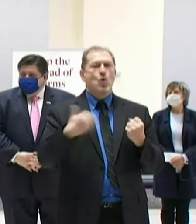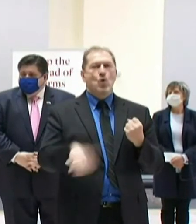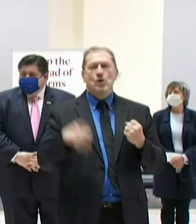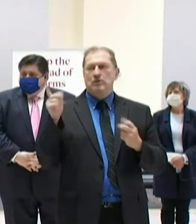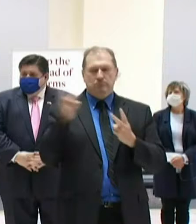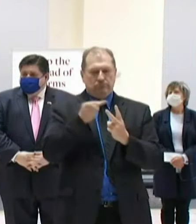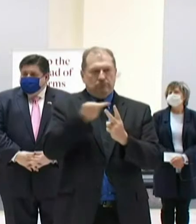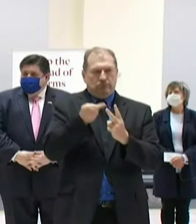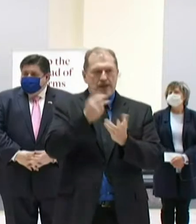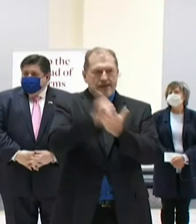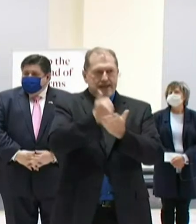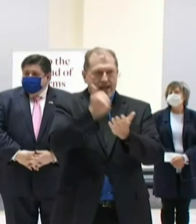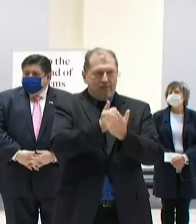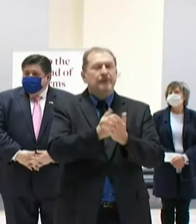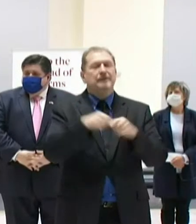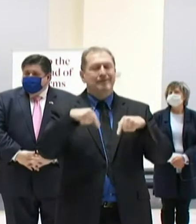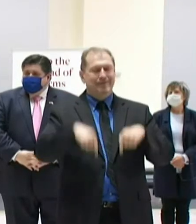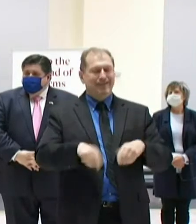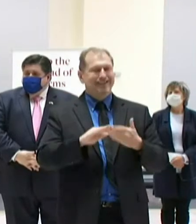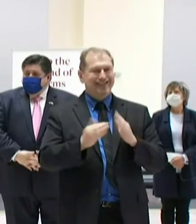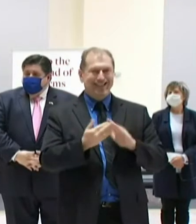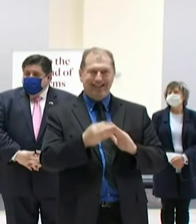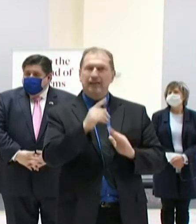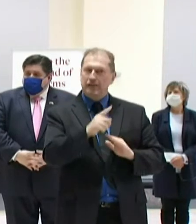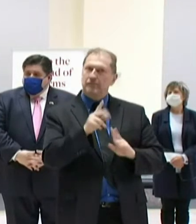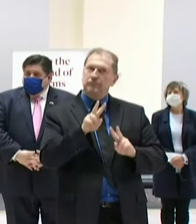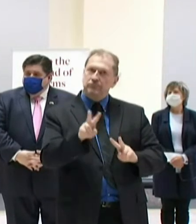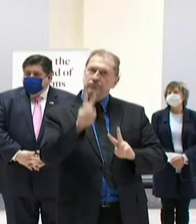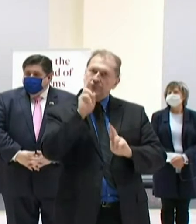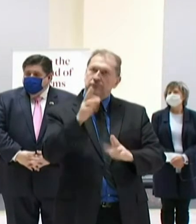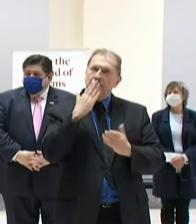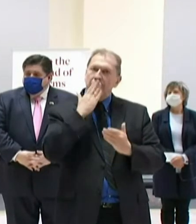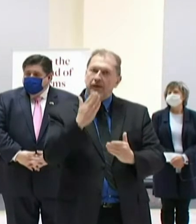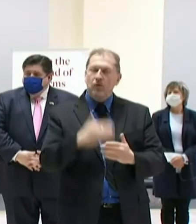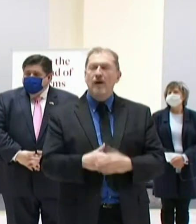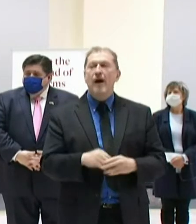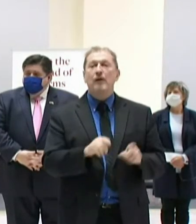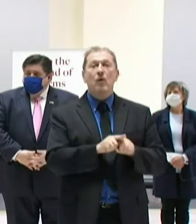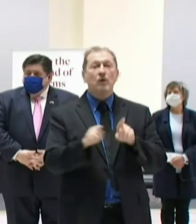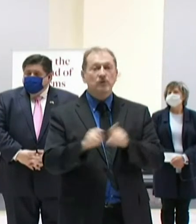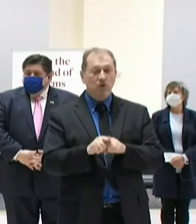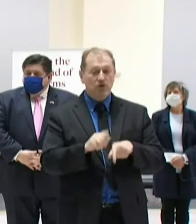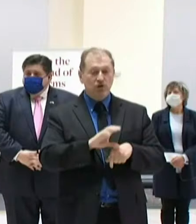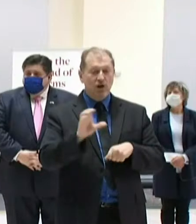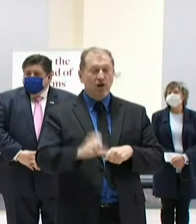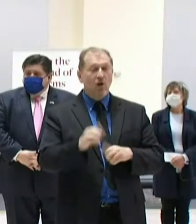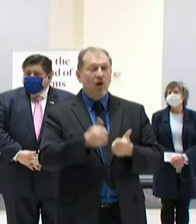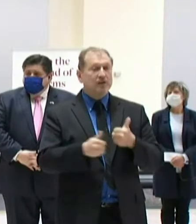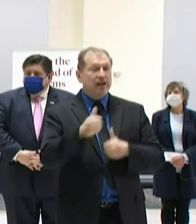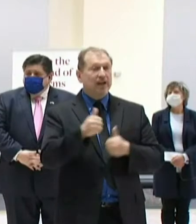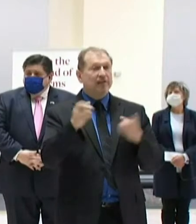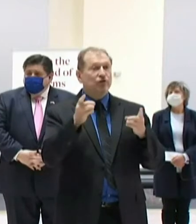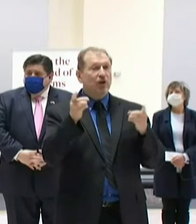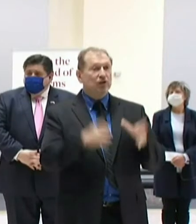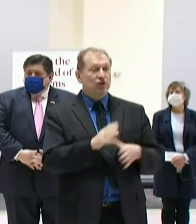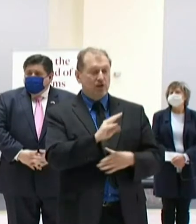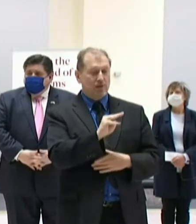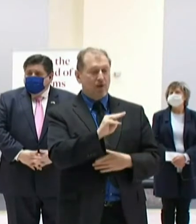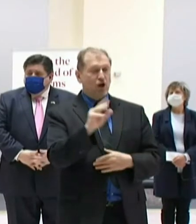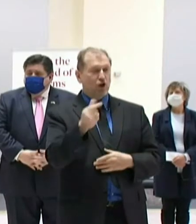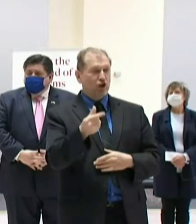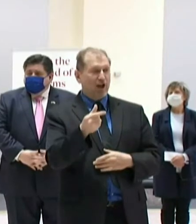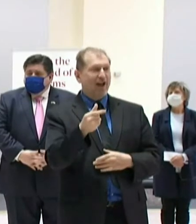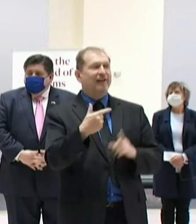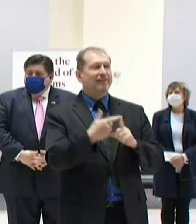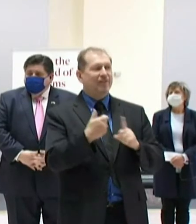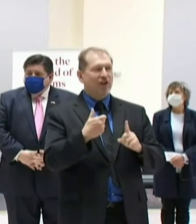the city of Chicago. Let me also recognize BOMA Chicago Executive Director Farzan Parang, BOMA